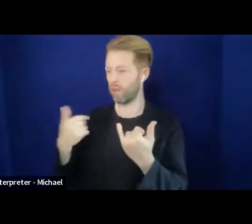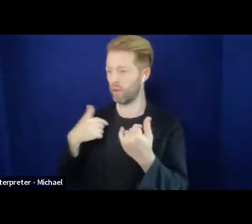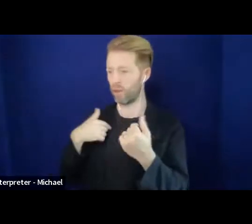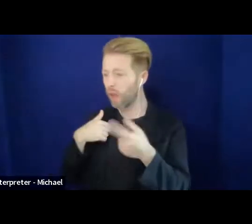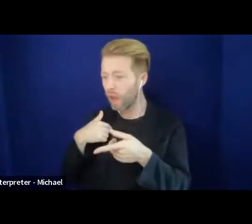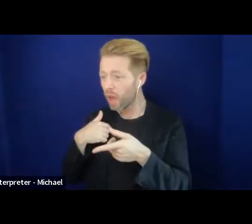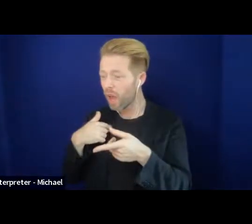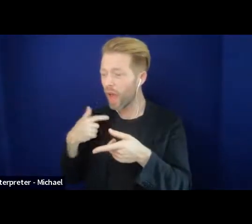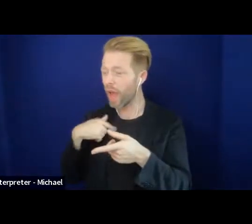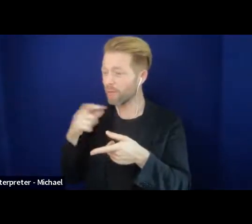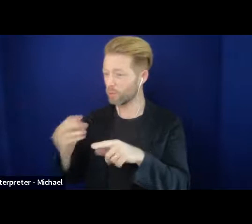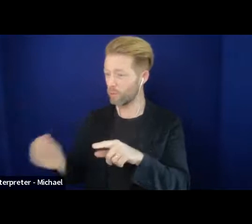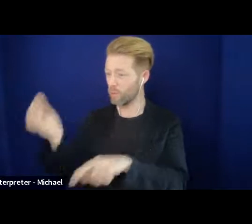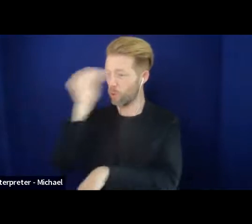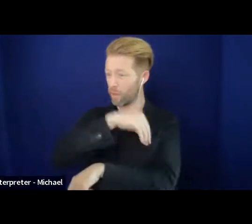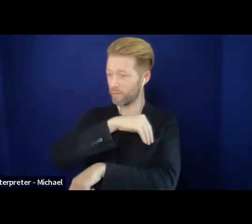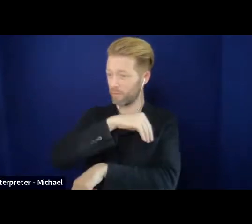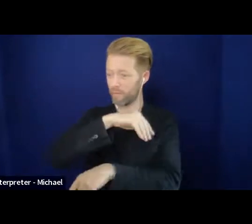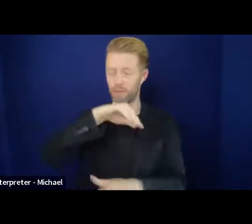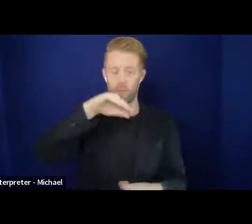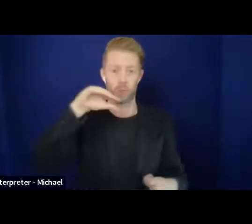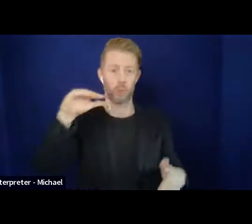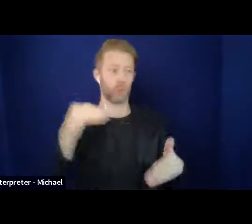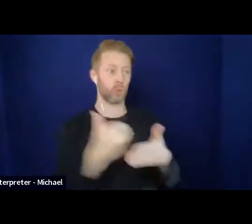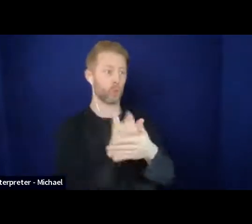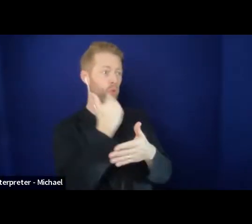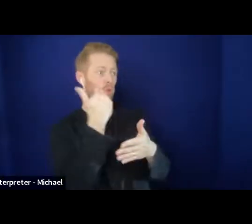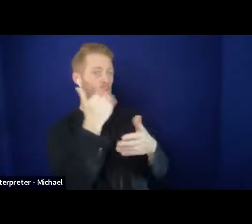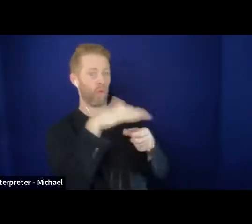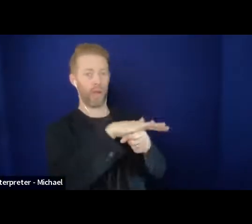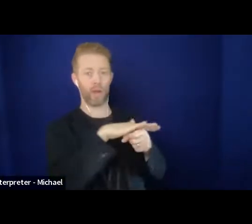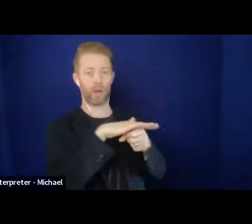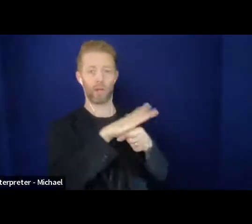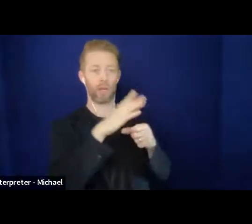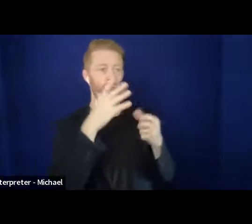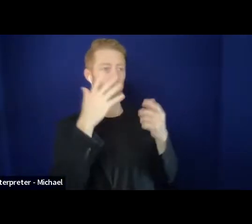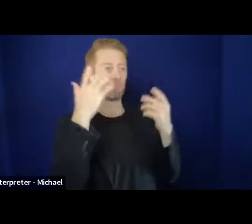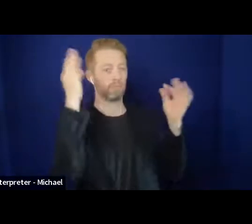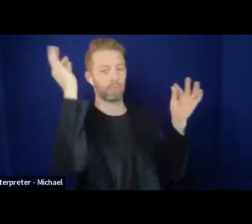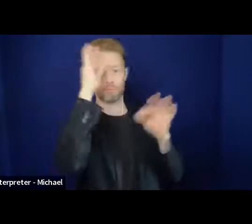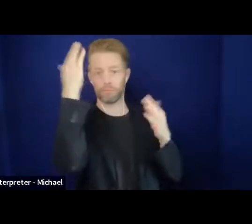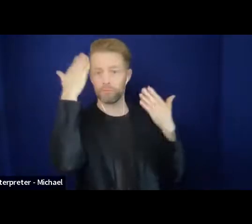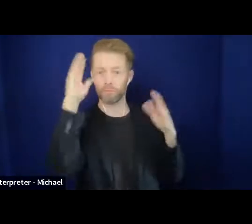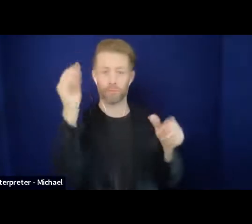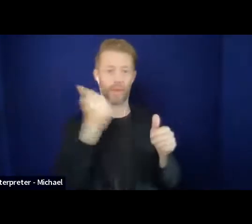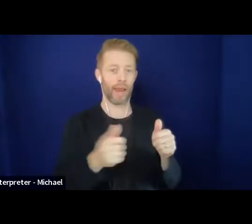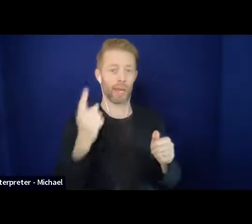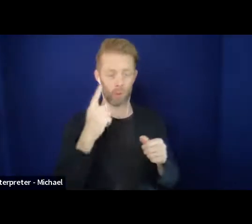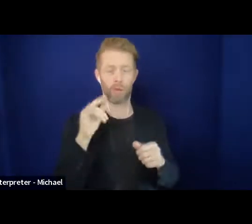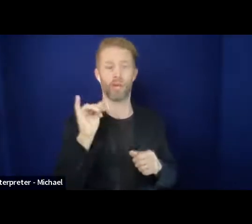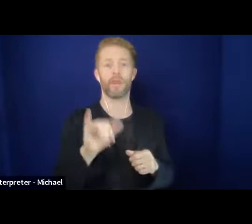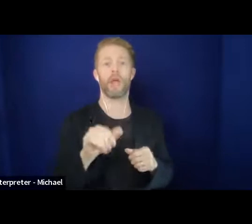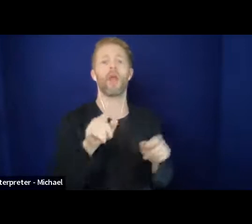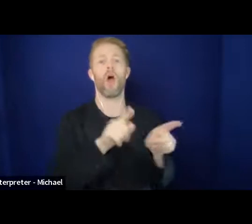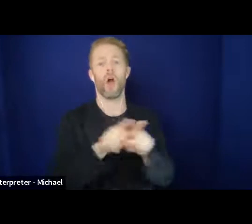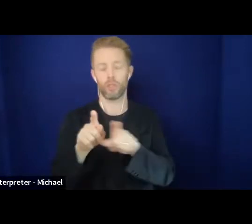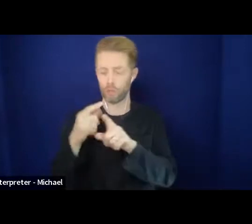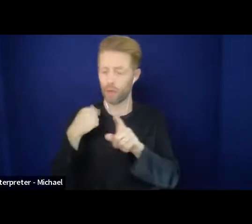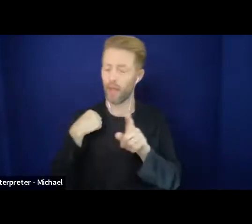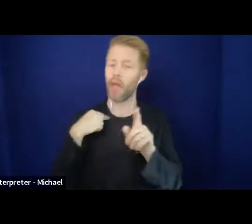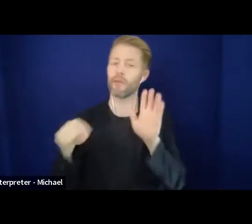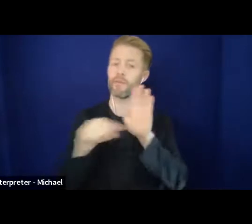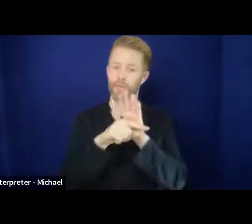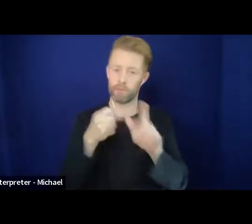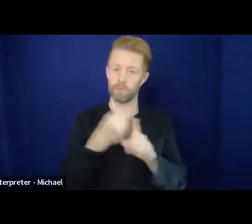anymore because they're in a whole strange new jurisdiction where they don't know anyone. So that's also then has a detrimental impact on